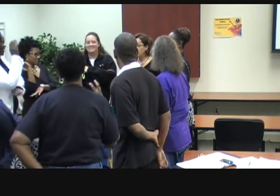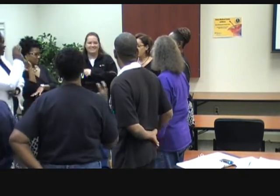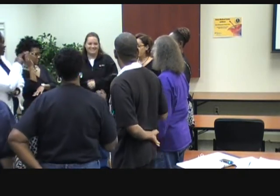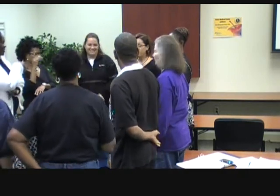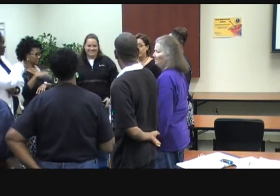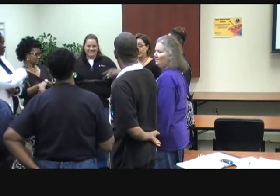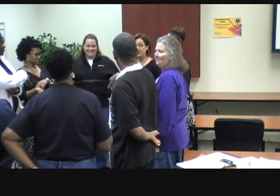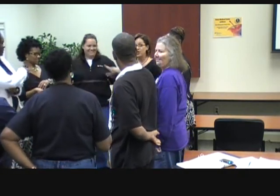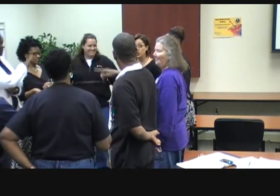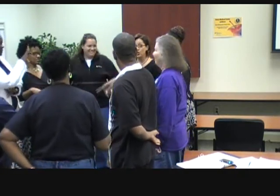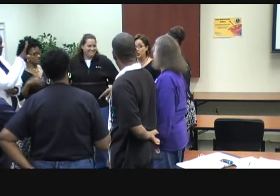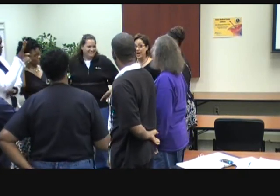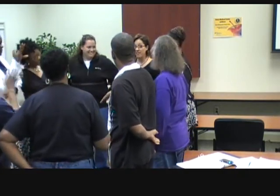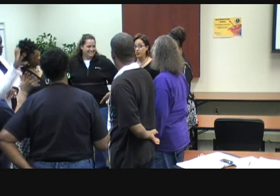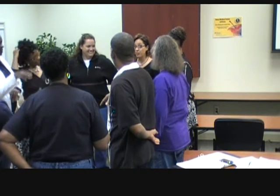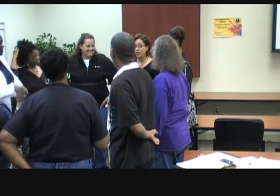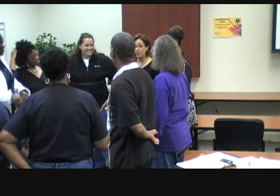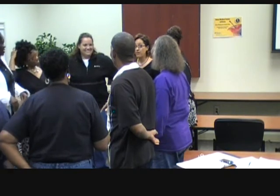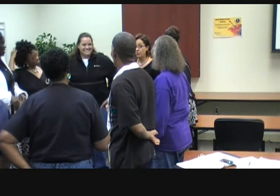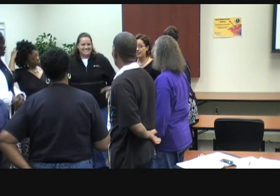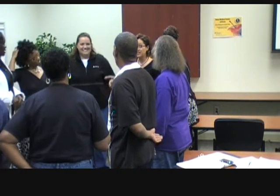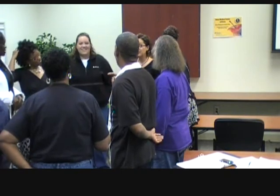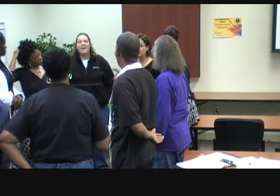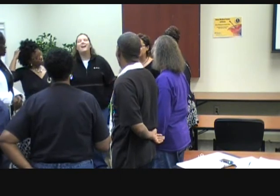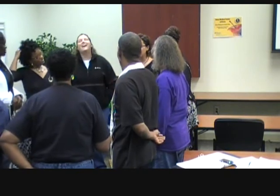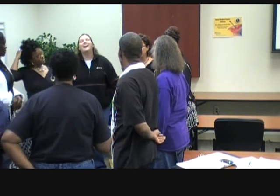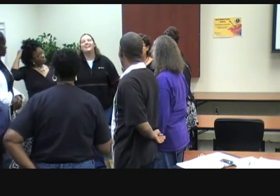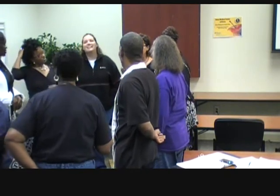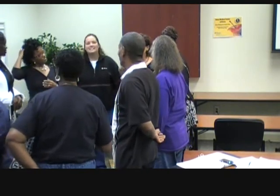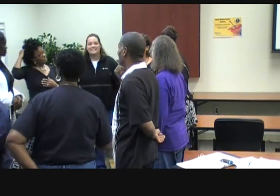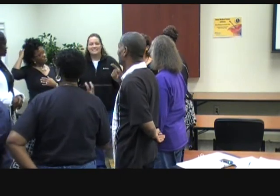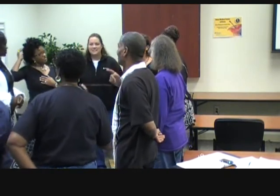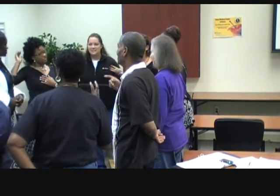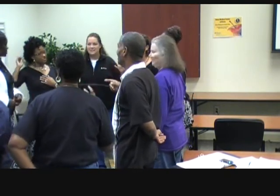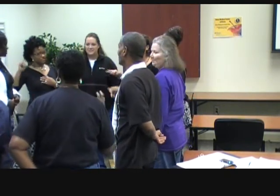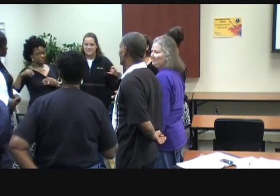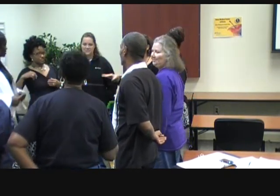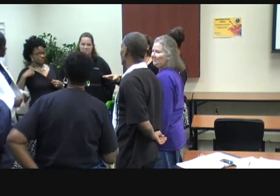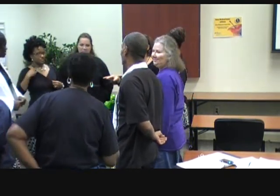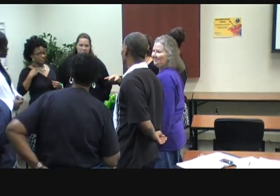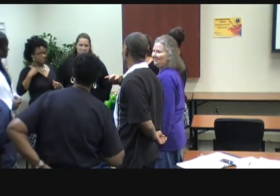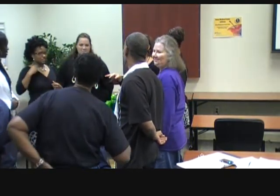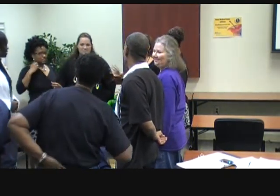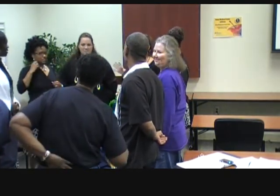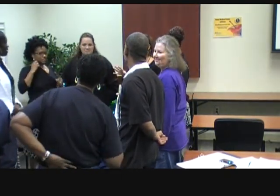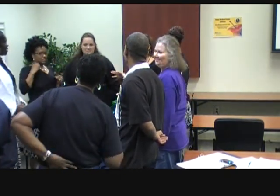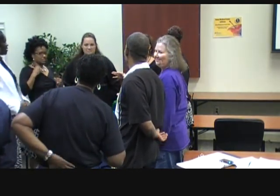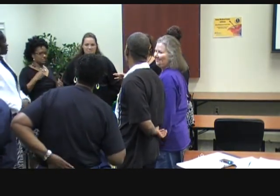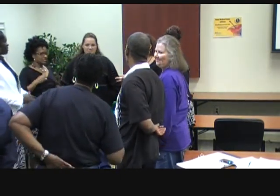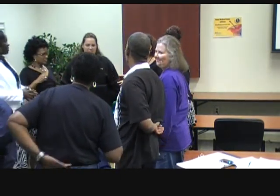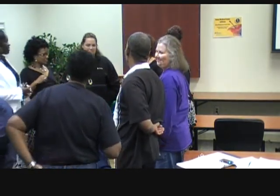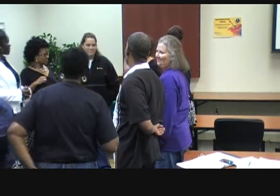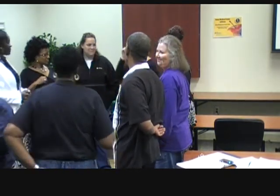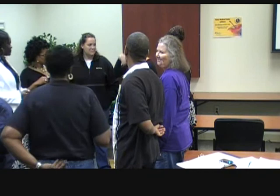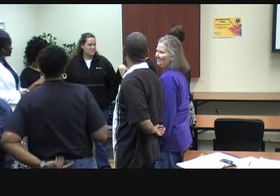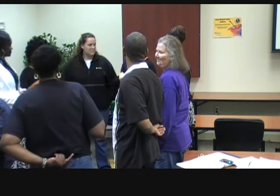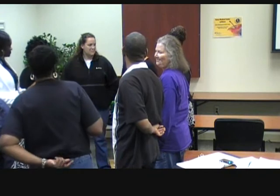So, you do have to remember everybody. This is a sight. This is why we're not finger spelling. This is acting it out. So I'm gonna